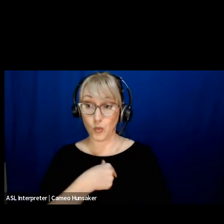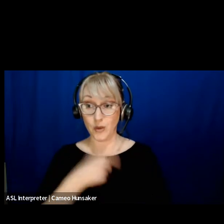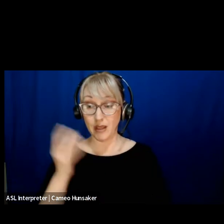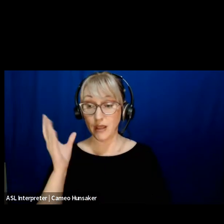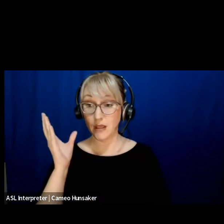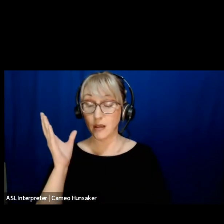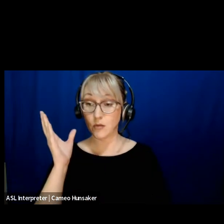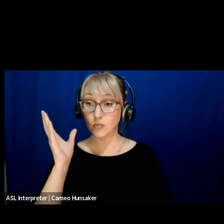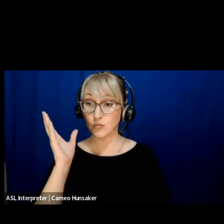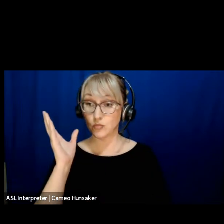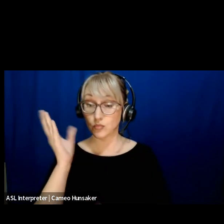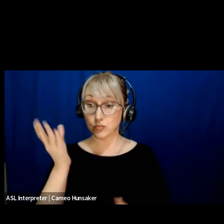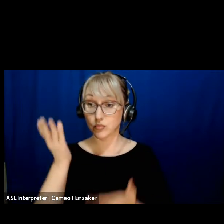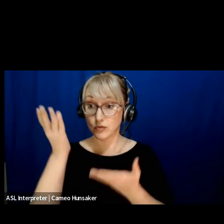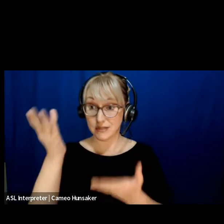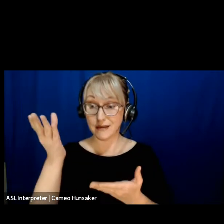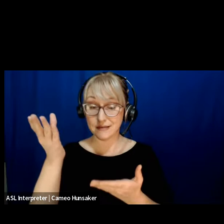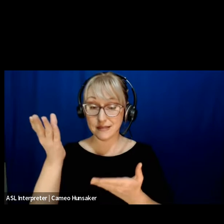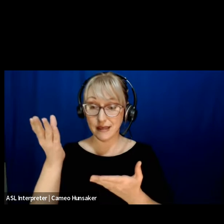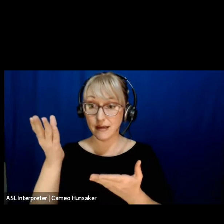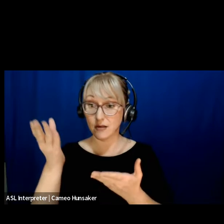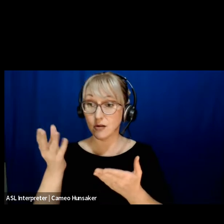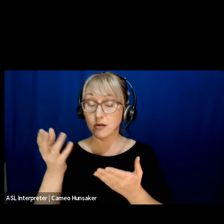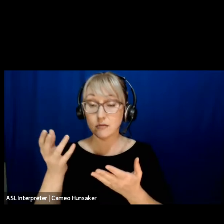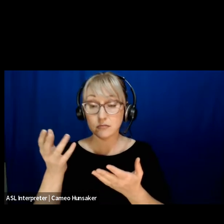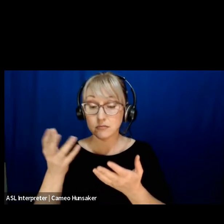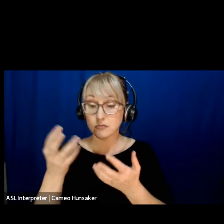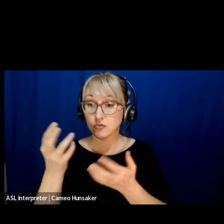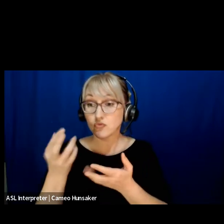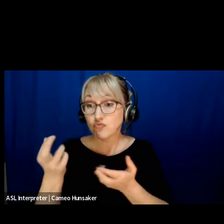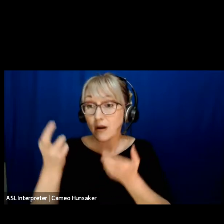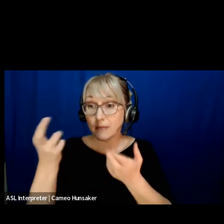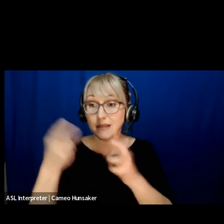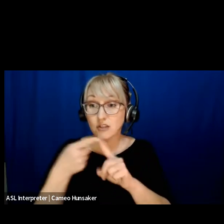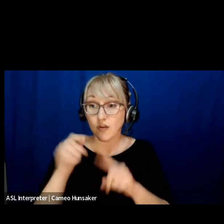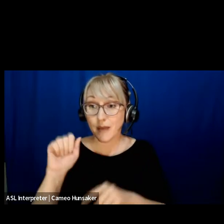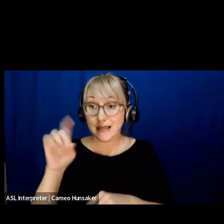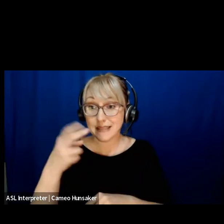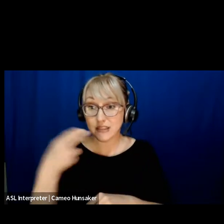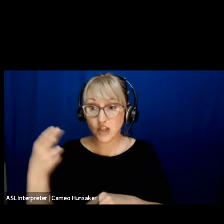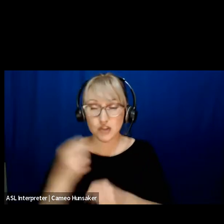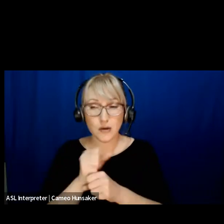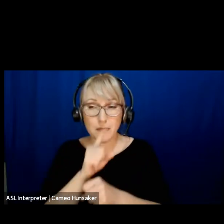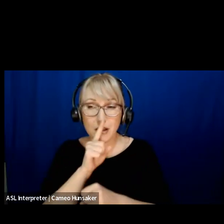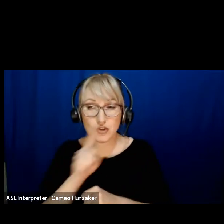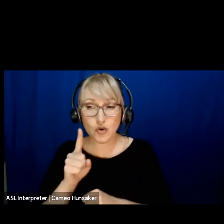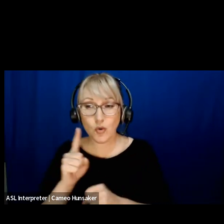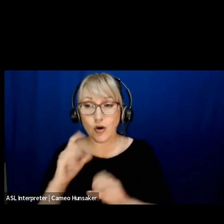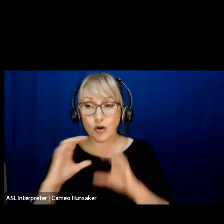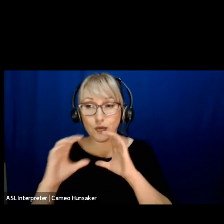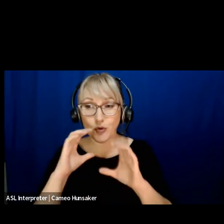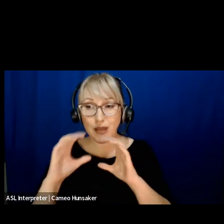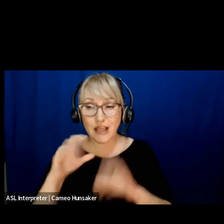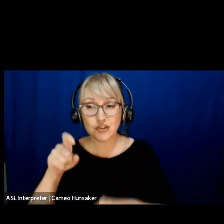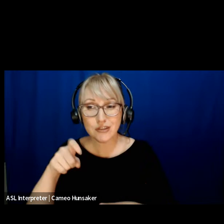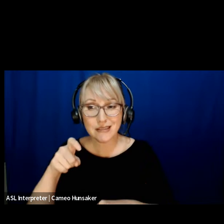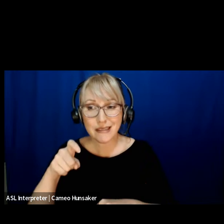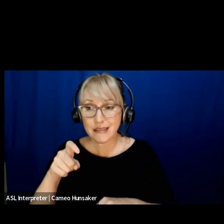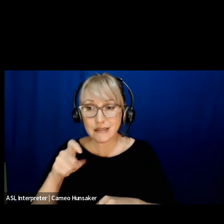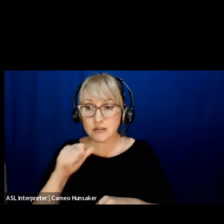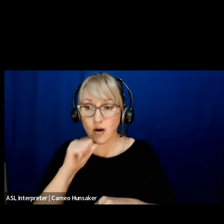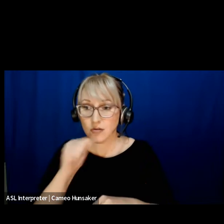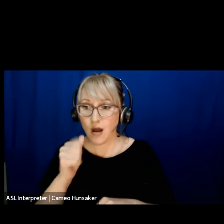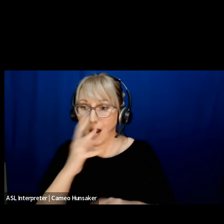of recommendations from ACDHH to make sure that the communication needs are not forgotten.